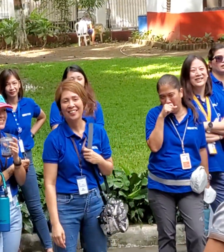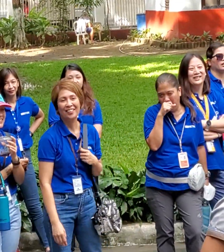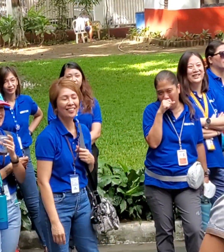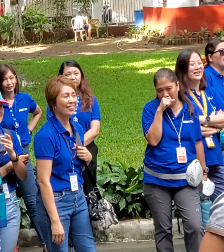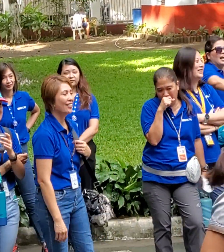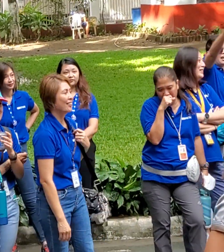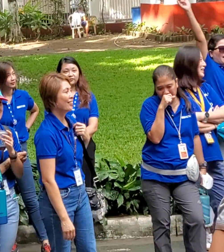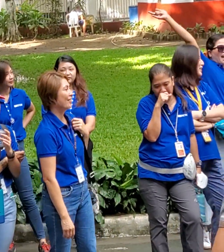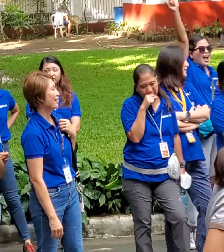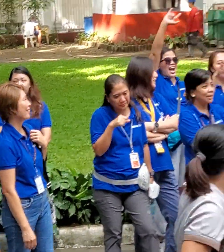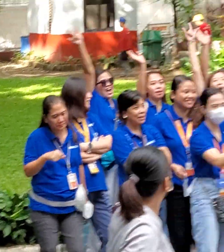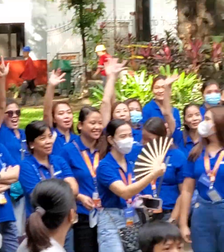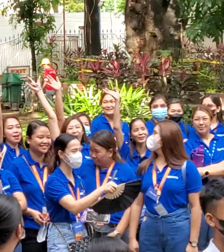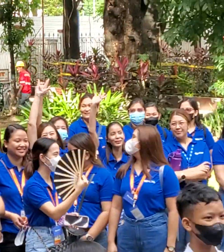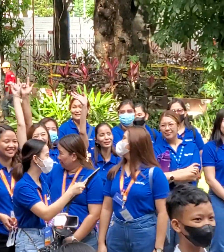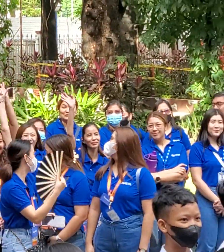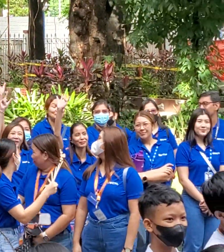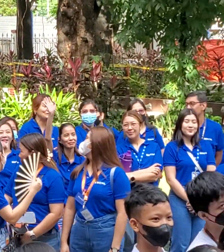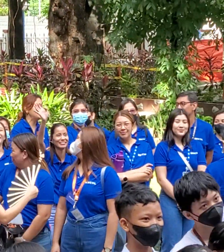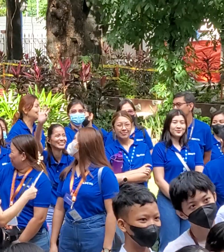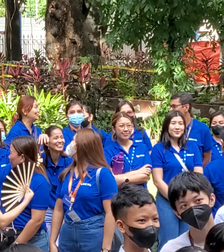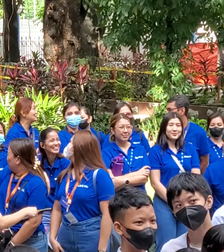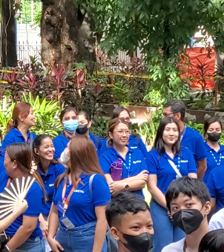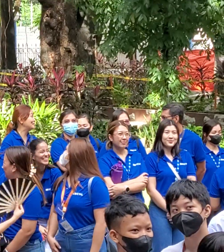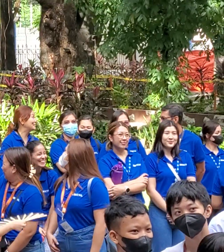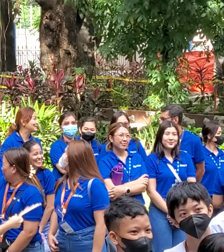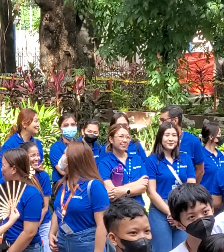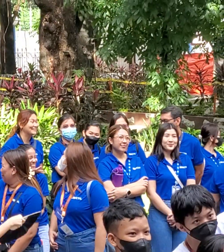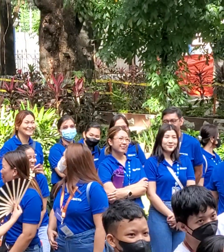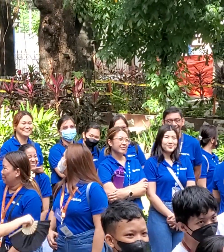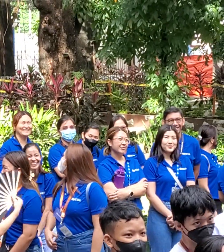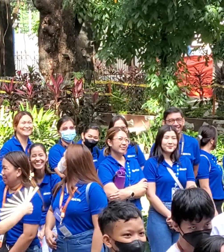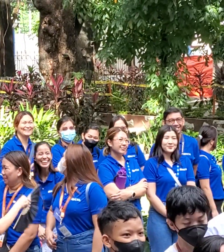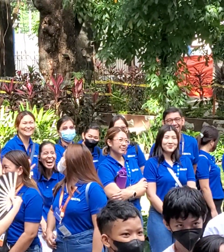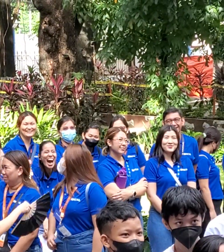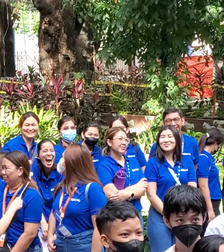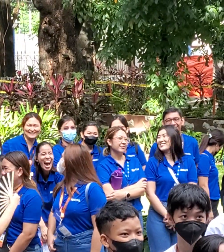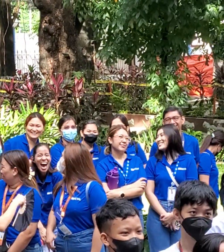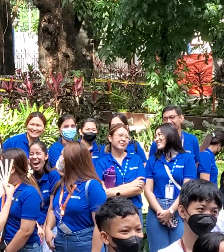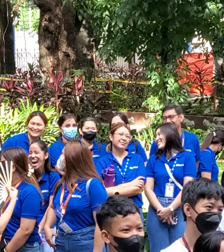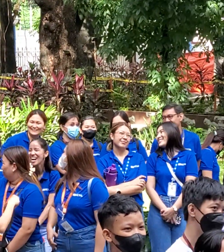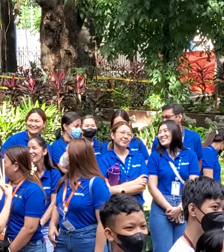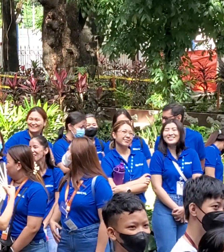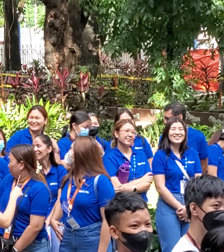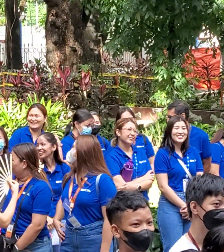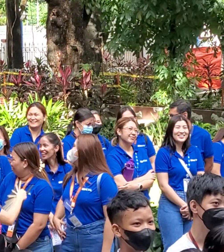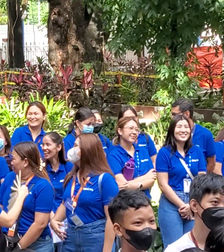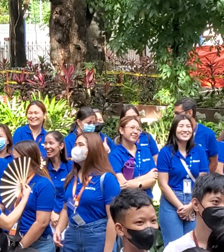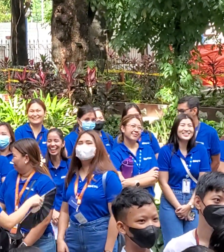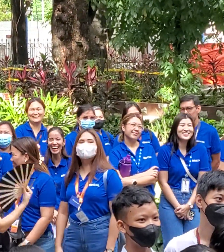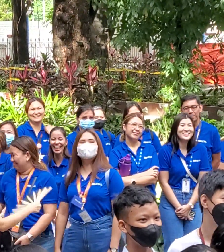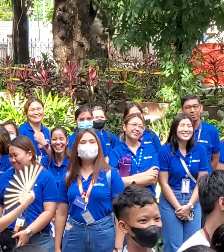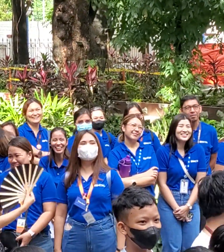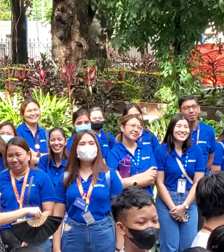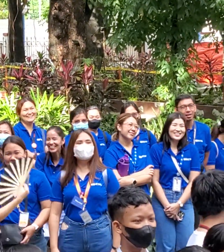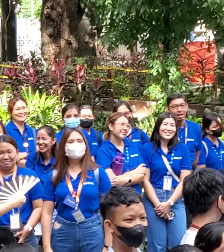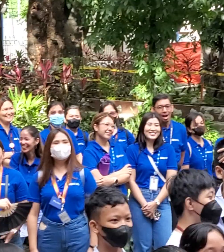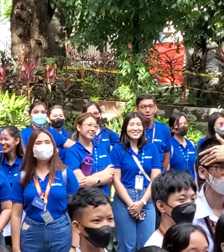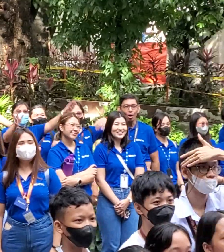Forever 21 Team. Ayan. Ayan, no? 5, pero ang katumbas 50 yung sigaw, no? Okay, we also have